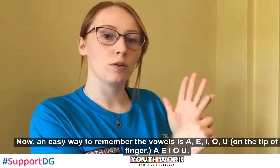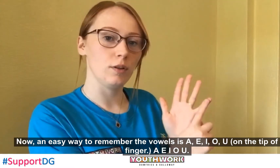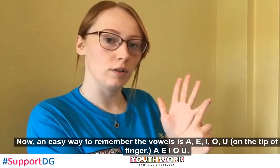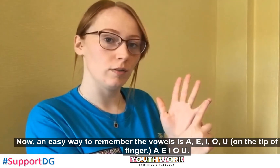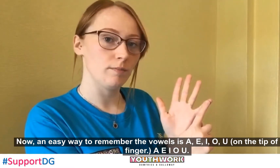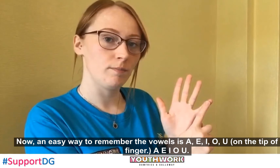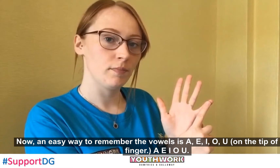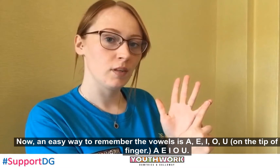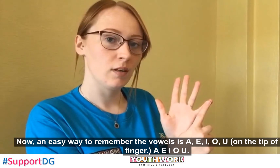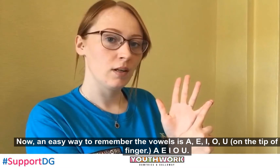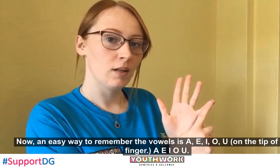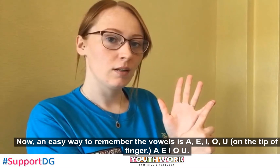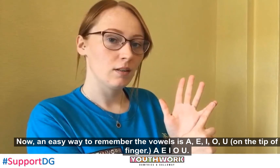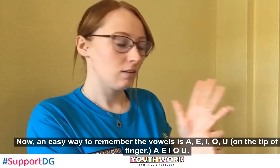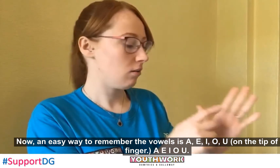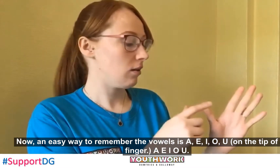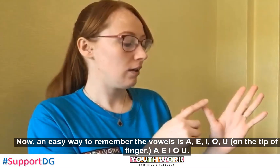A-E-I-O-U. So that's